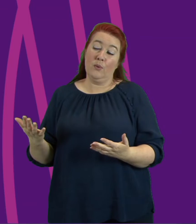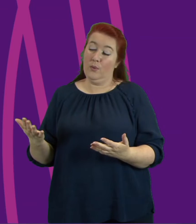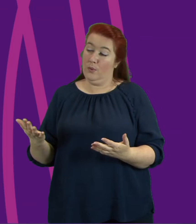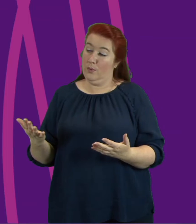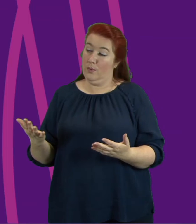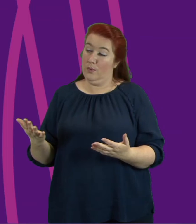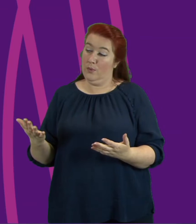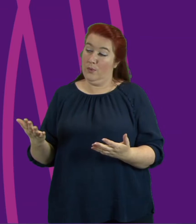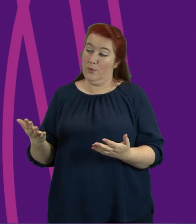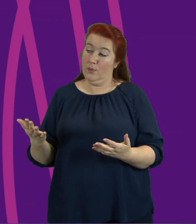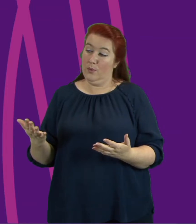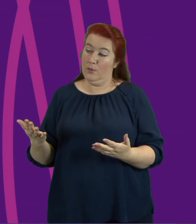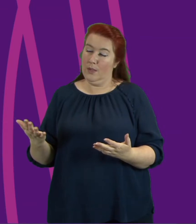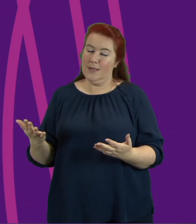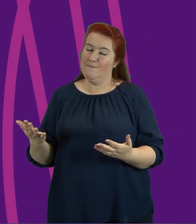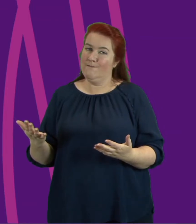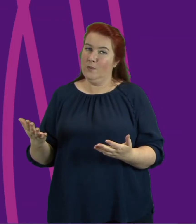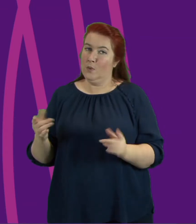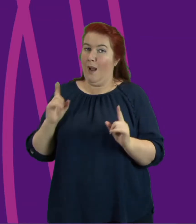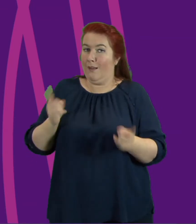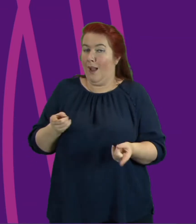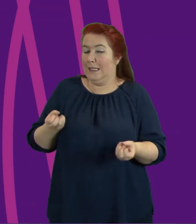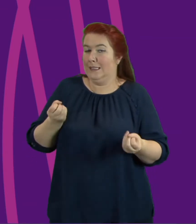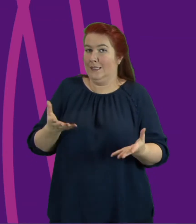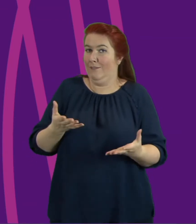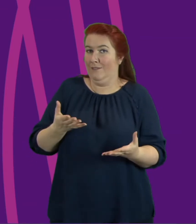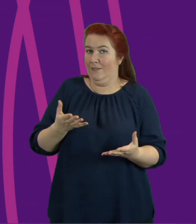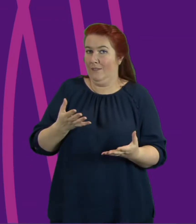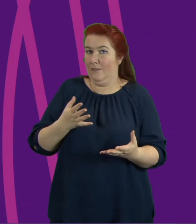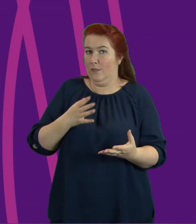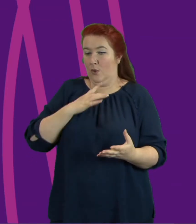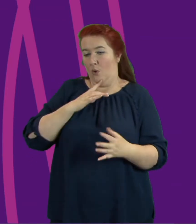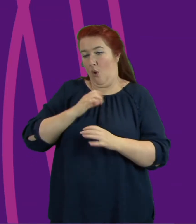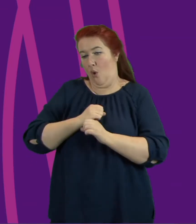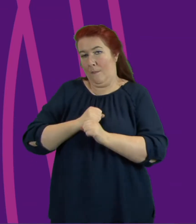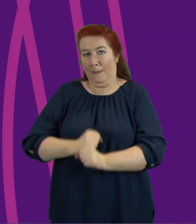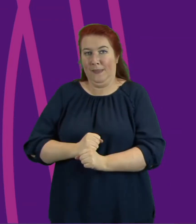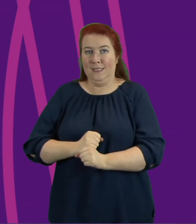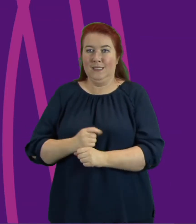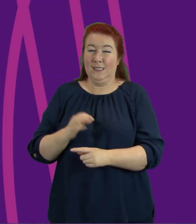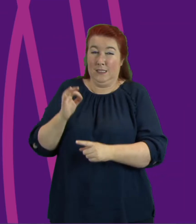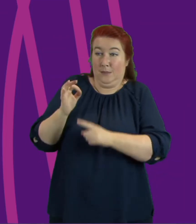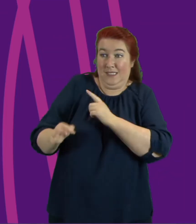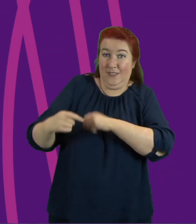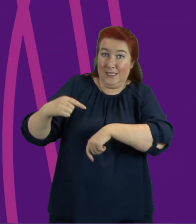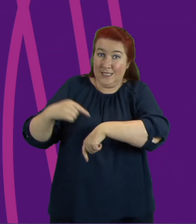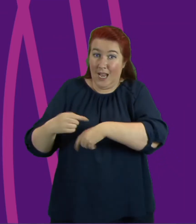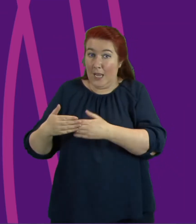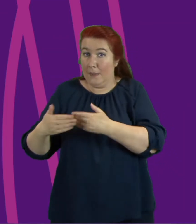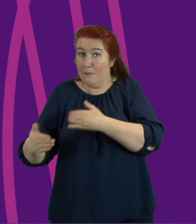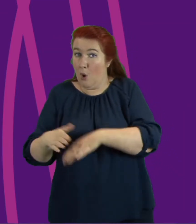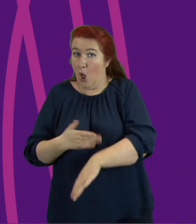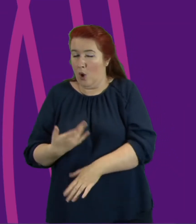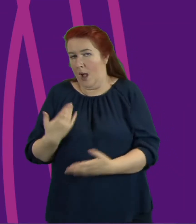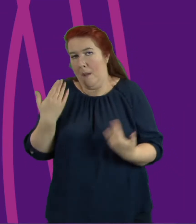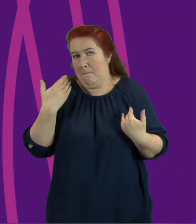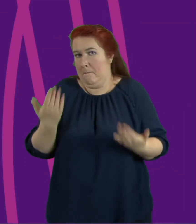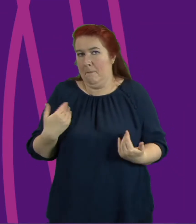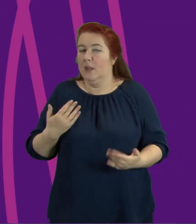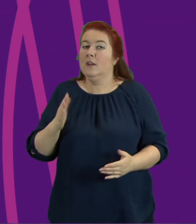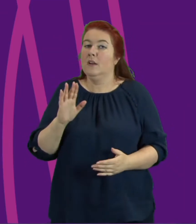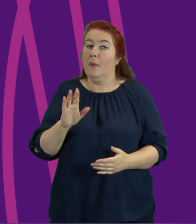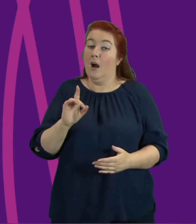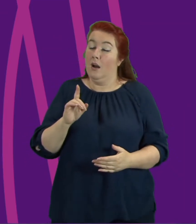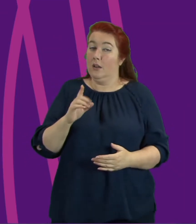I can't, therefore, give a commitment on the precise length of time that any investigation will take. However, I can